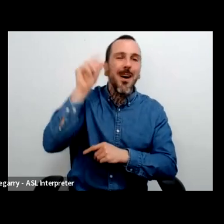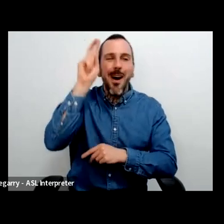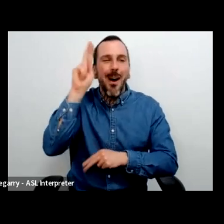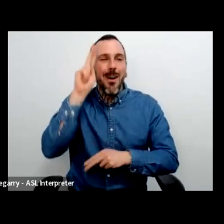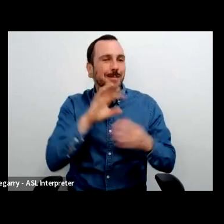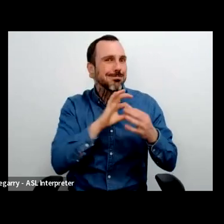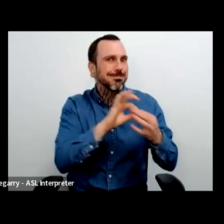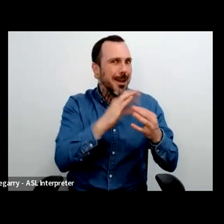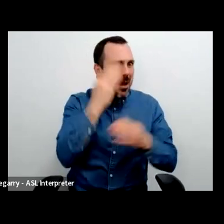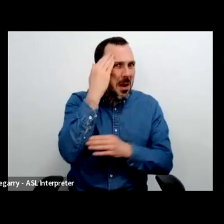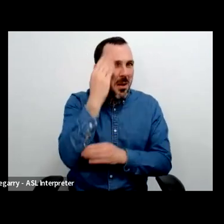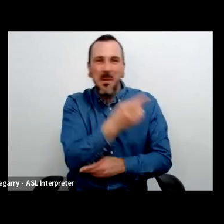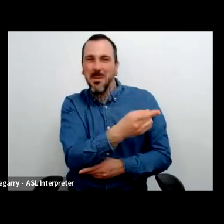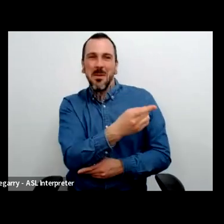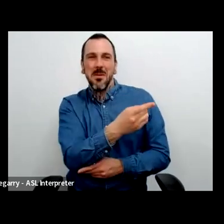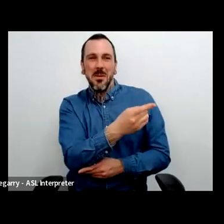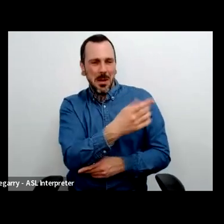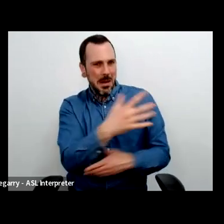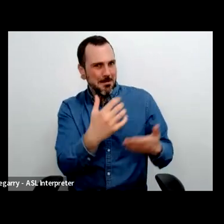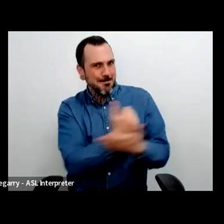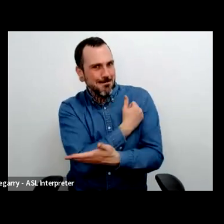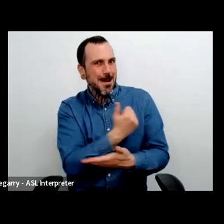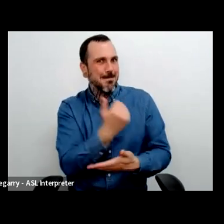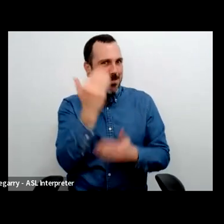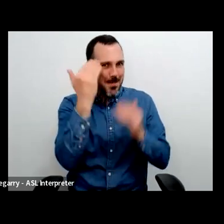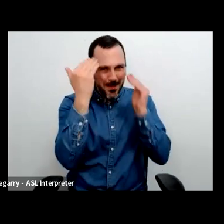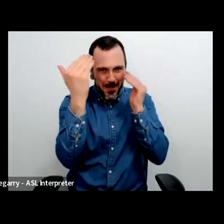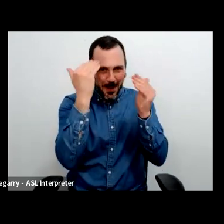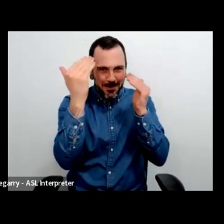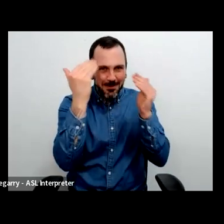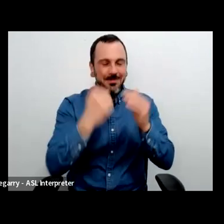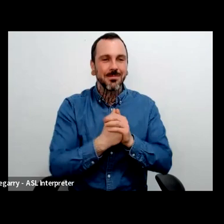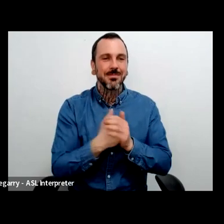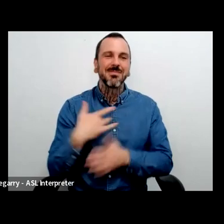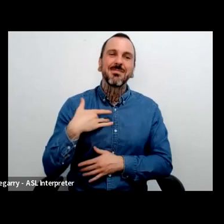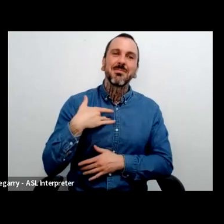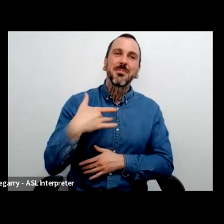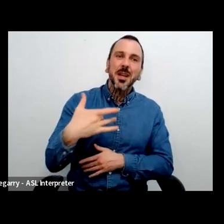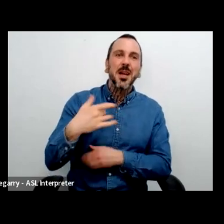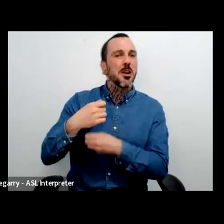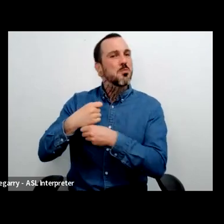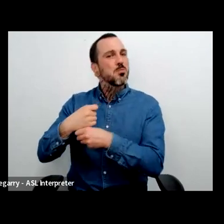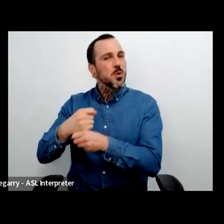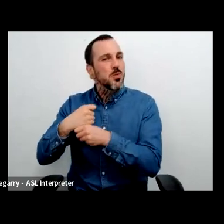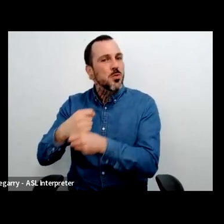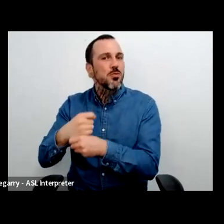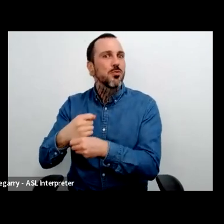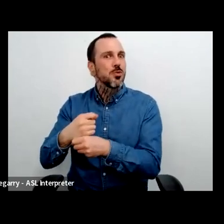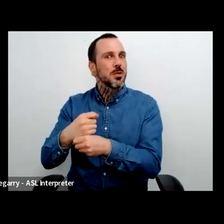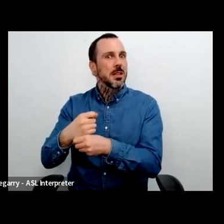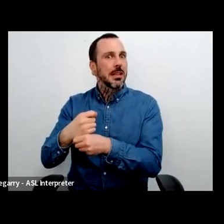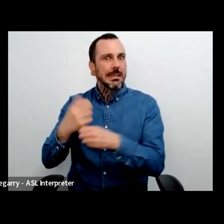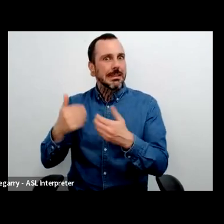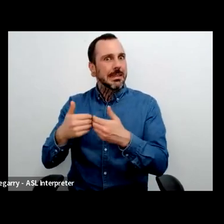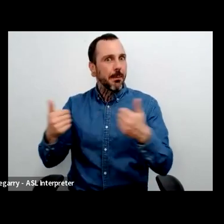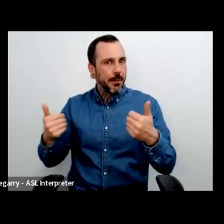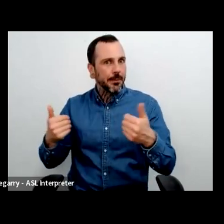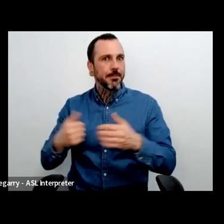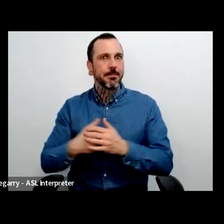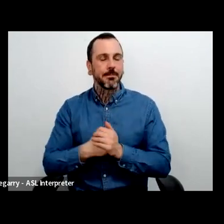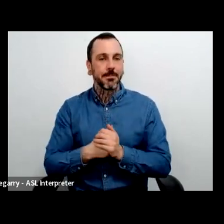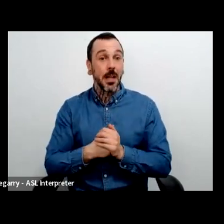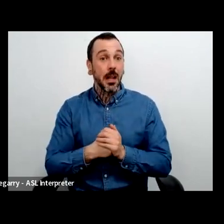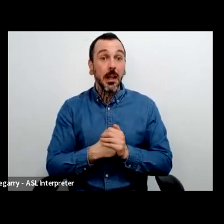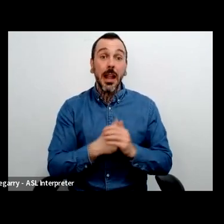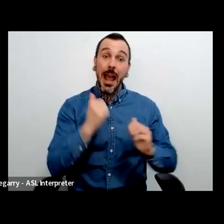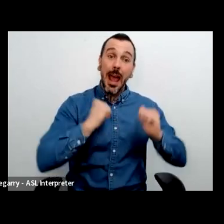dialogue? Because I think for a long time, producing has been so separate from the people in the building, which is the artists and